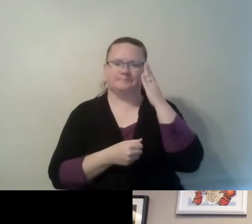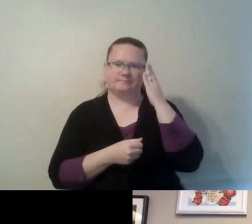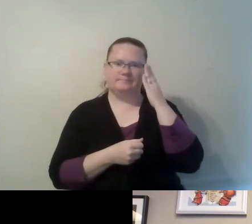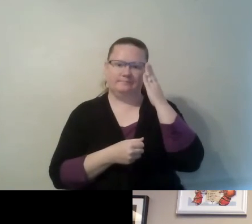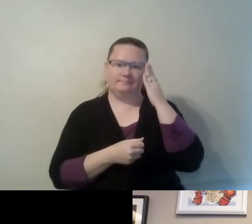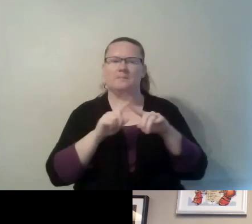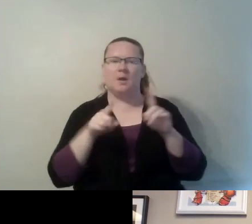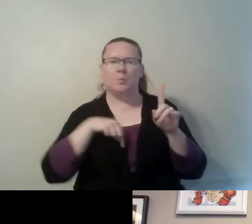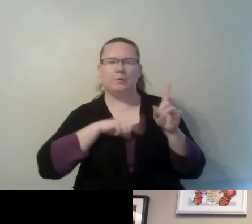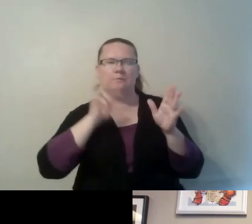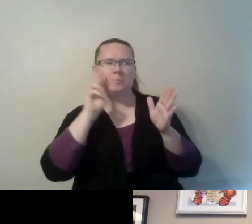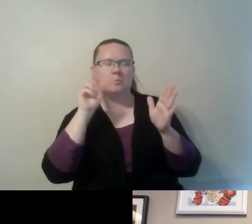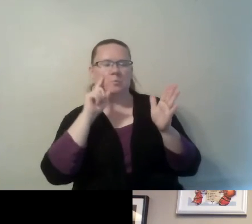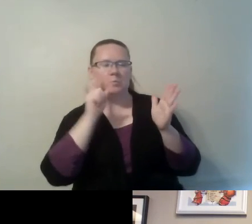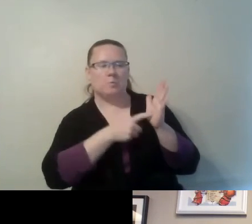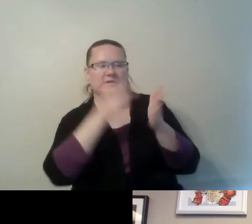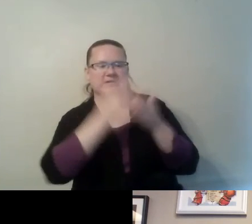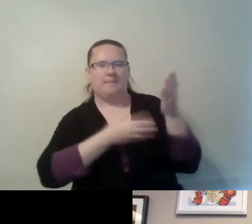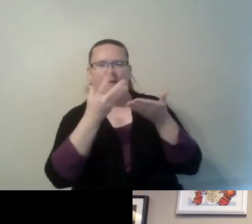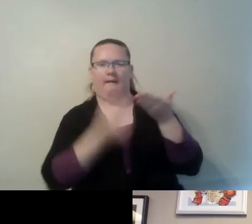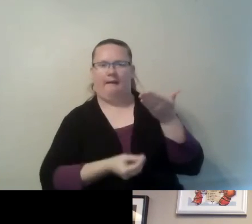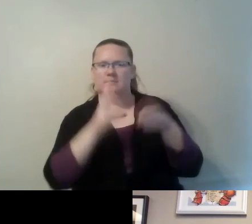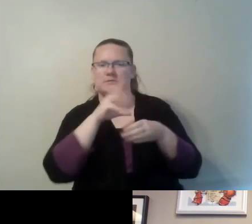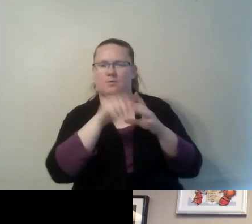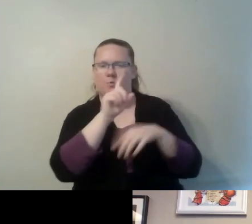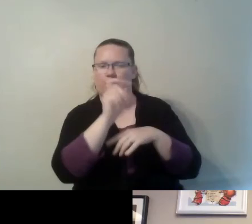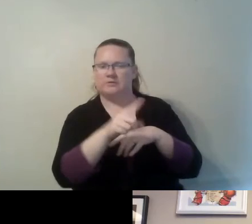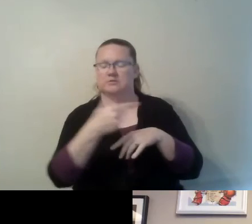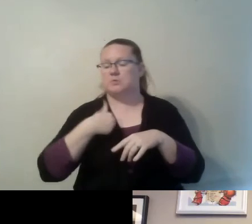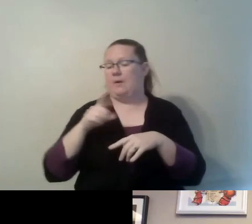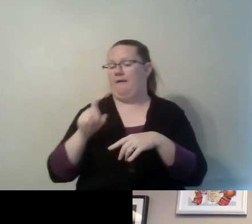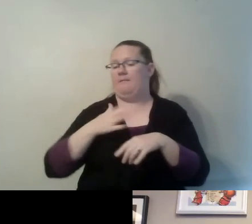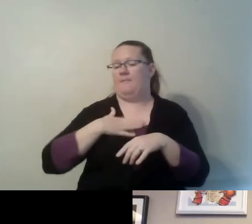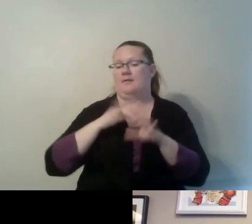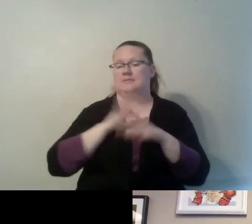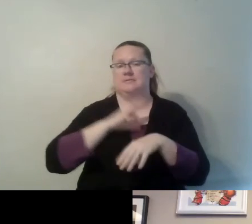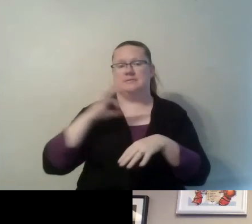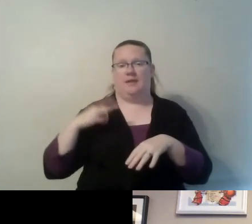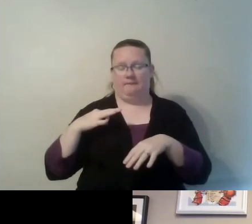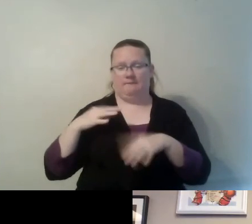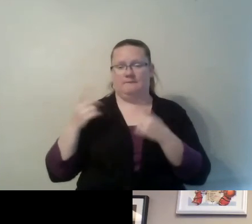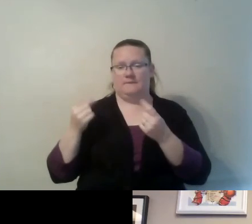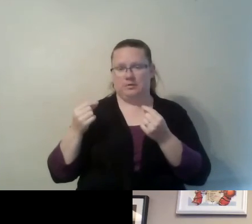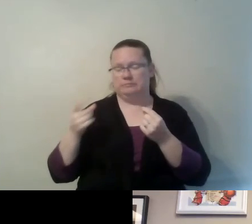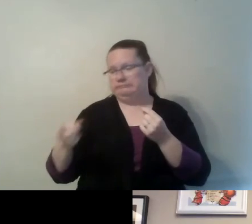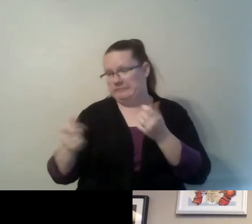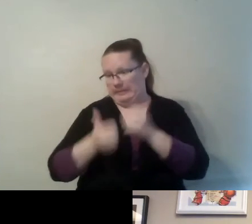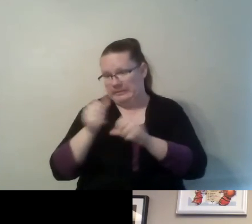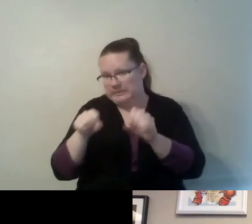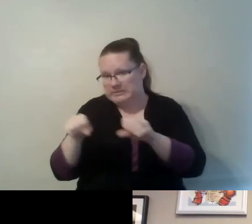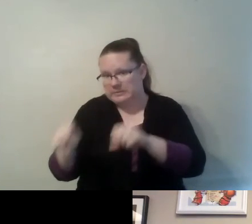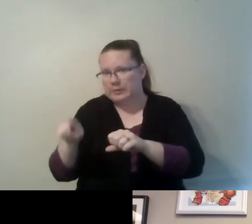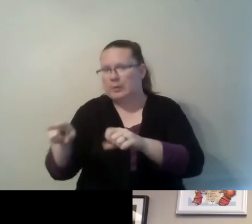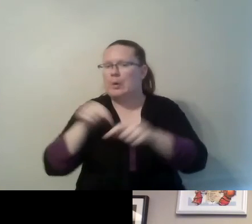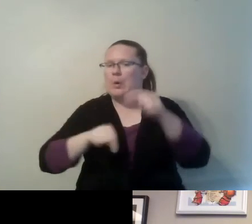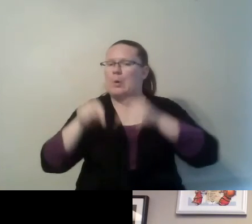that we're seeing in some of the questions. So what I've asked my staff to do, at least from the health department's perspective as much as we can, is go back and